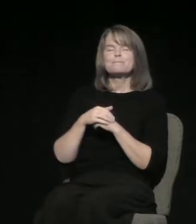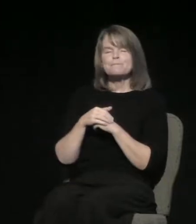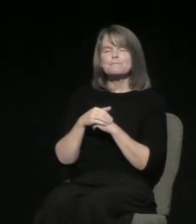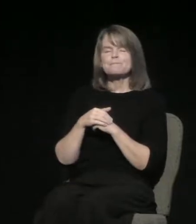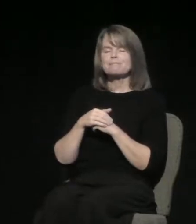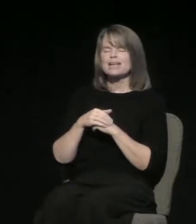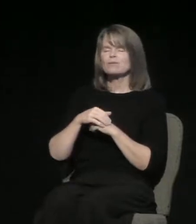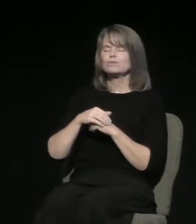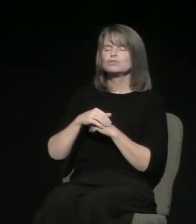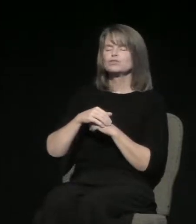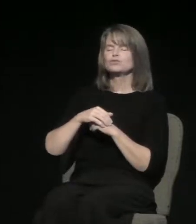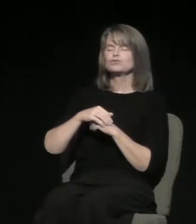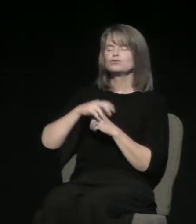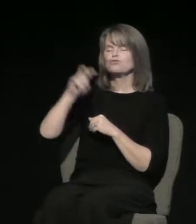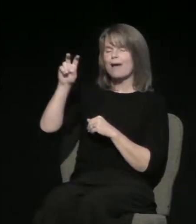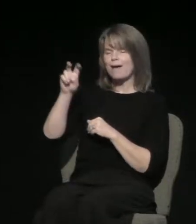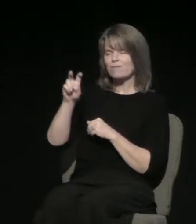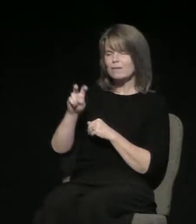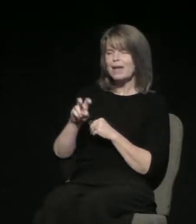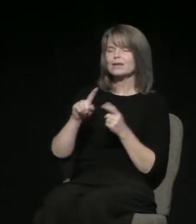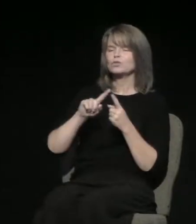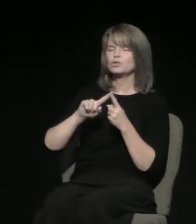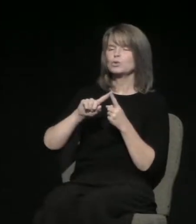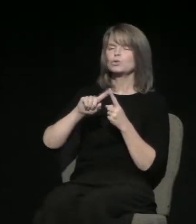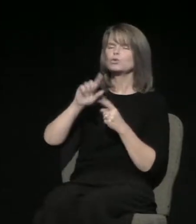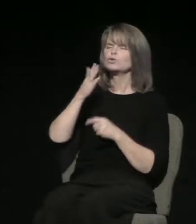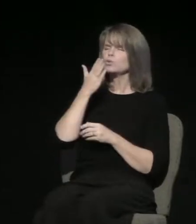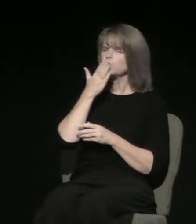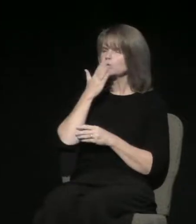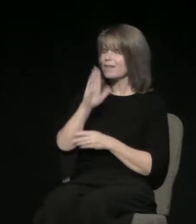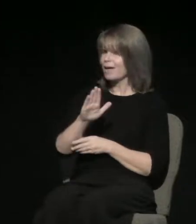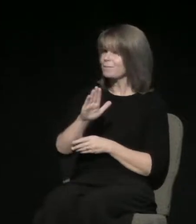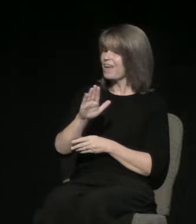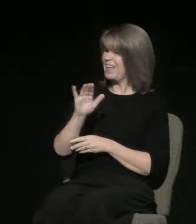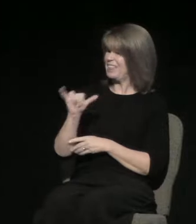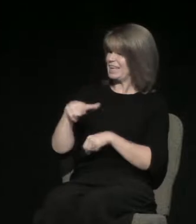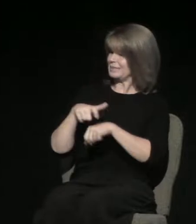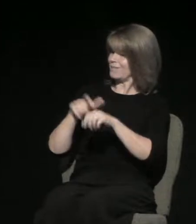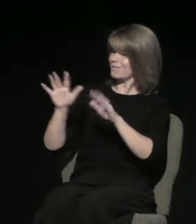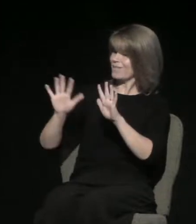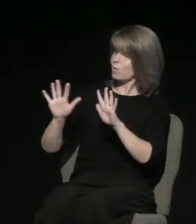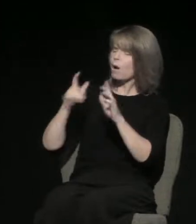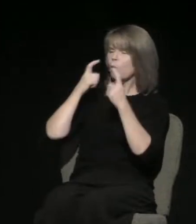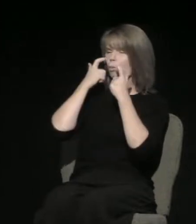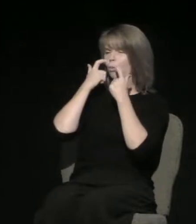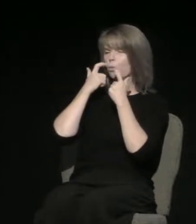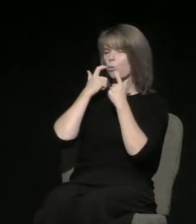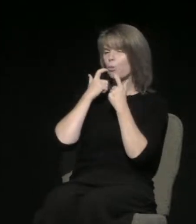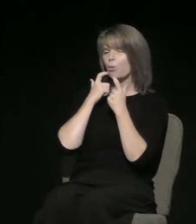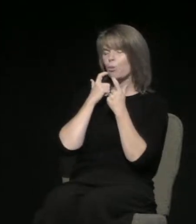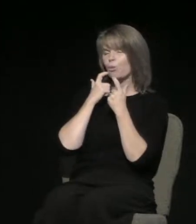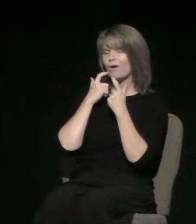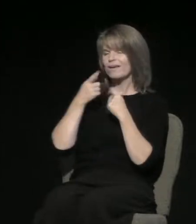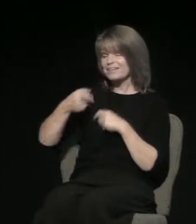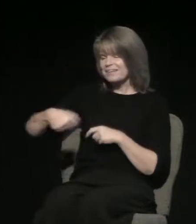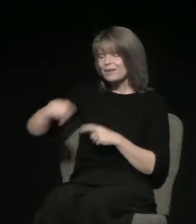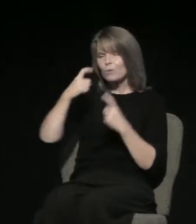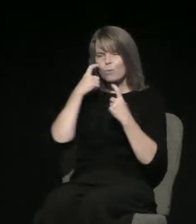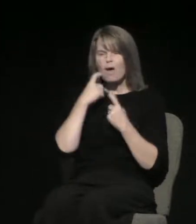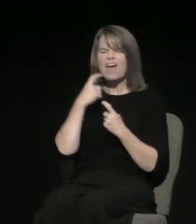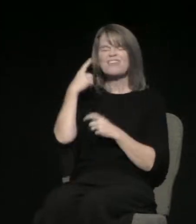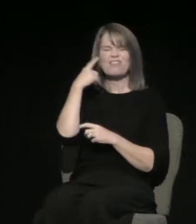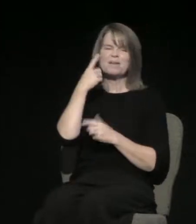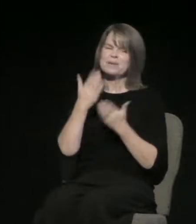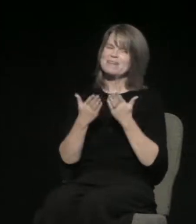his way To Jerusalem And it's a very Cheerful Farewell Because They knew That they would Probably never